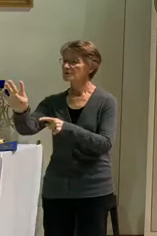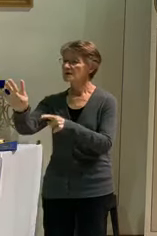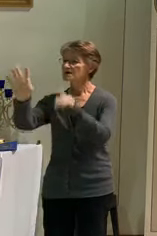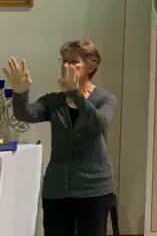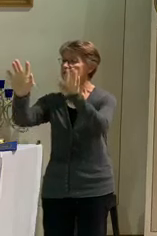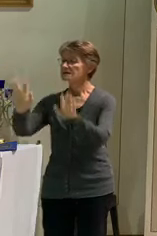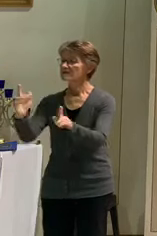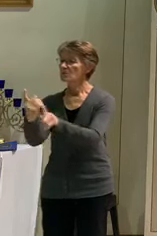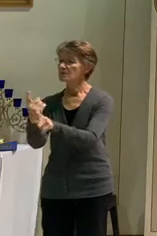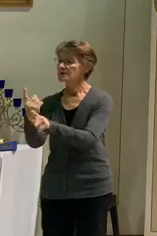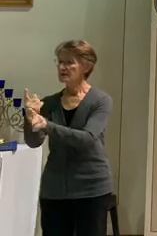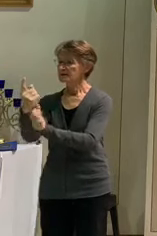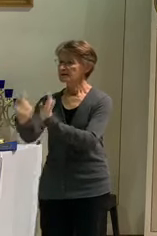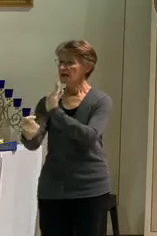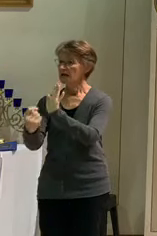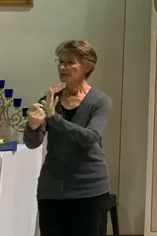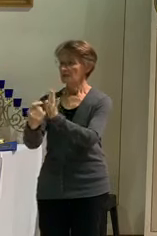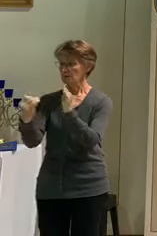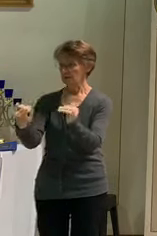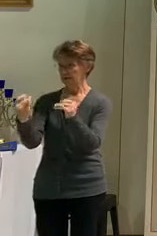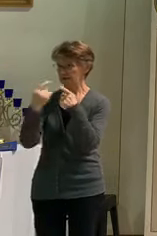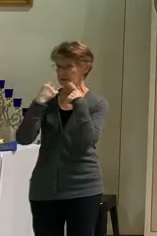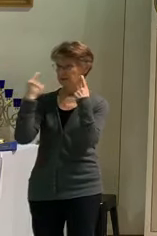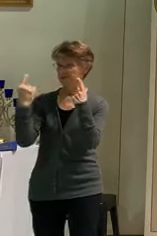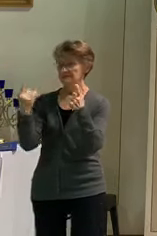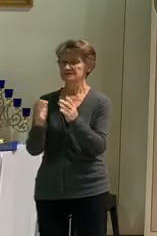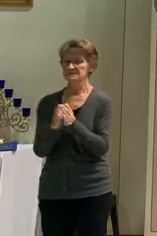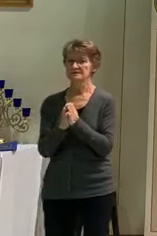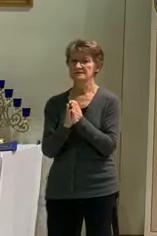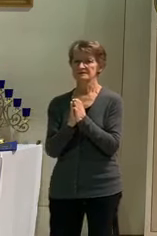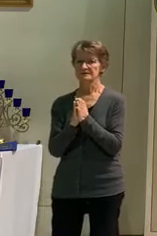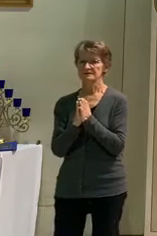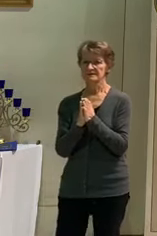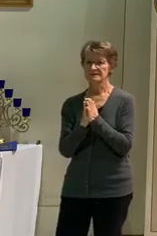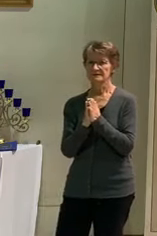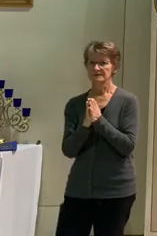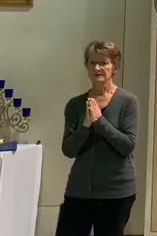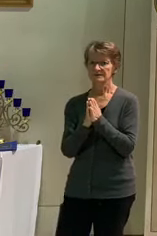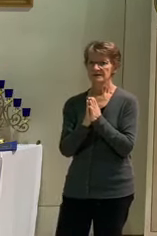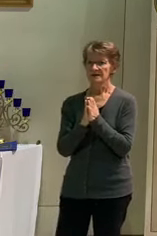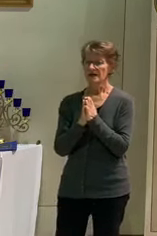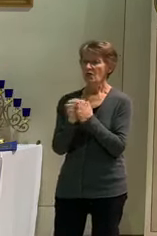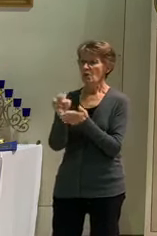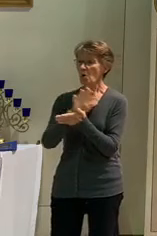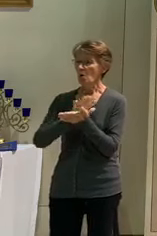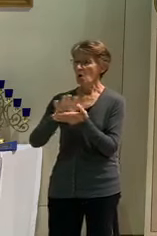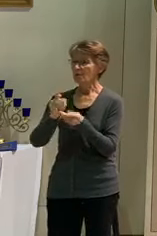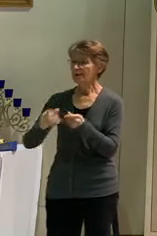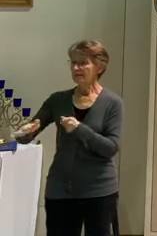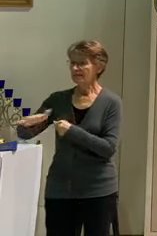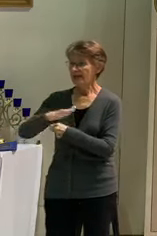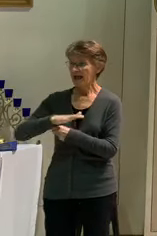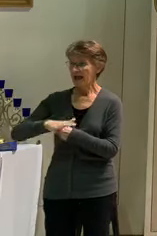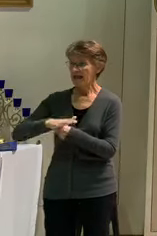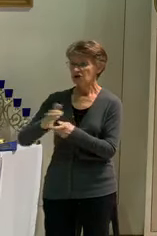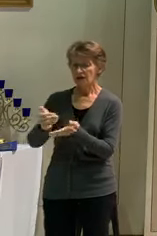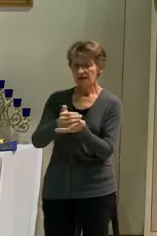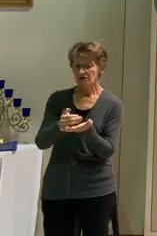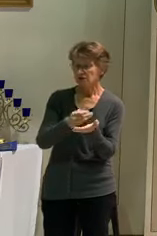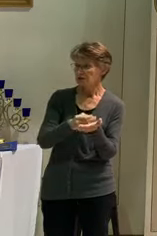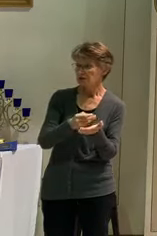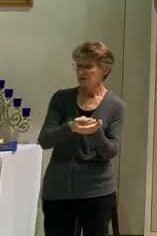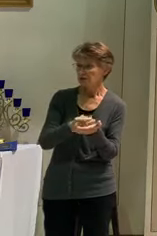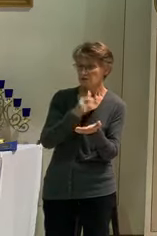in Ordinary Time. These are today's announcements. The Holy Land collection that did not